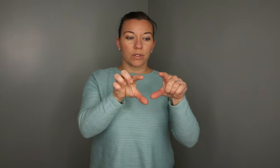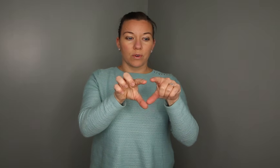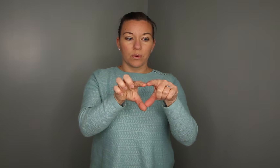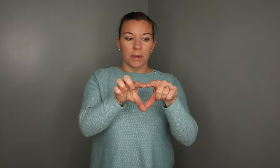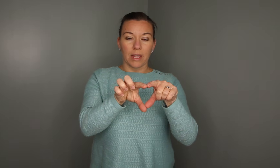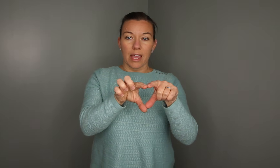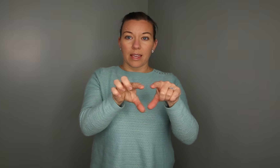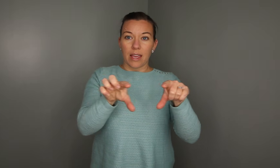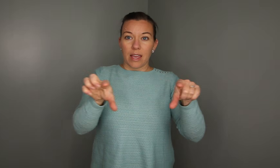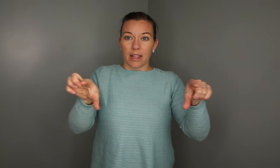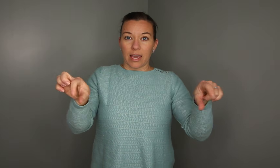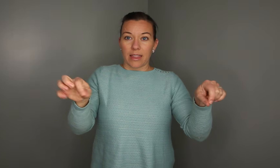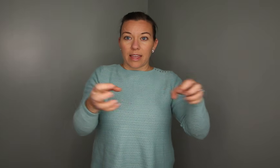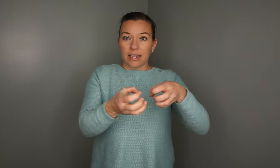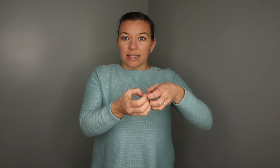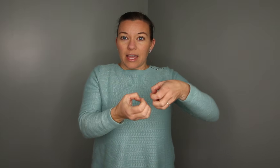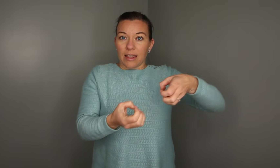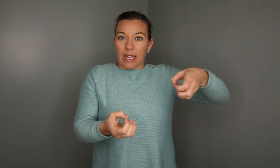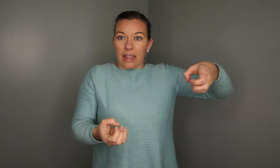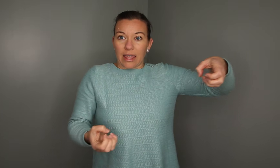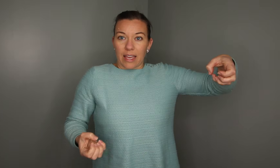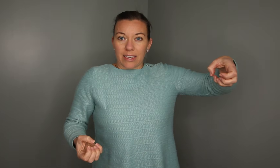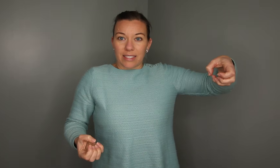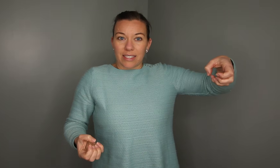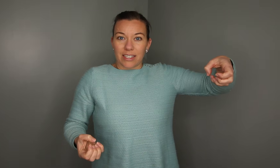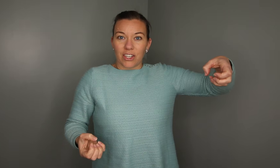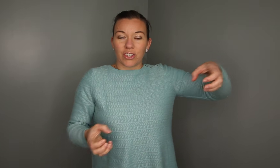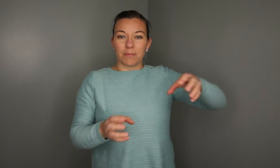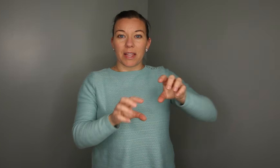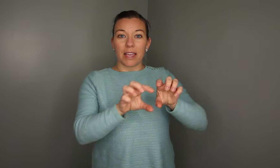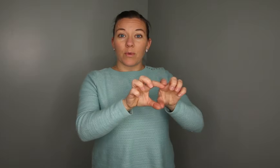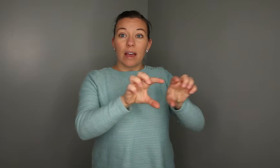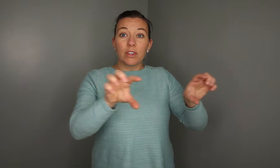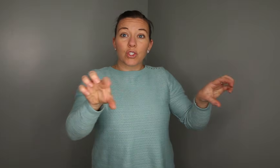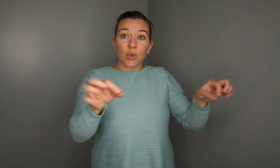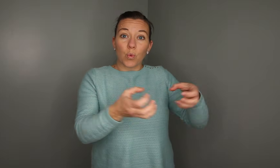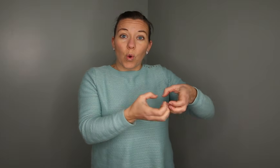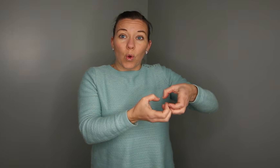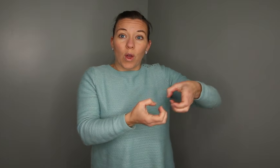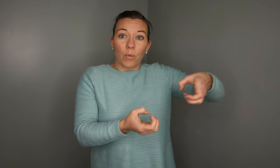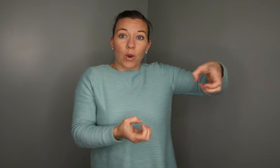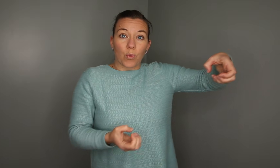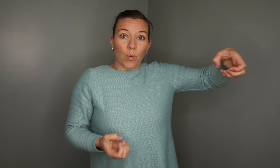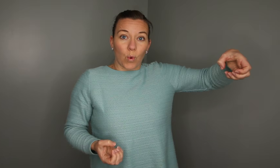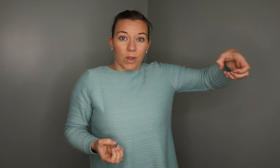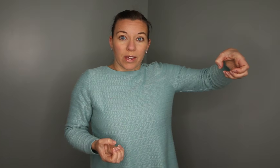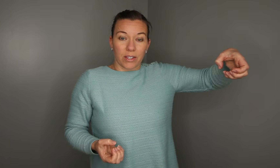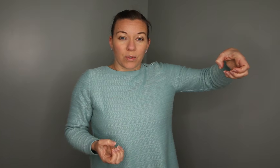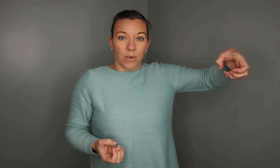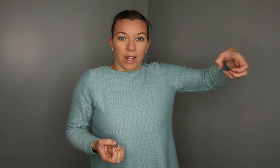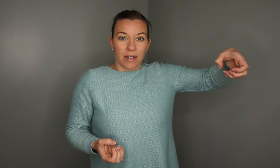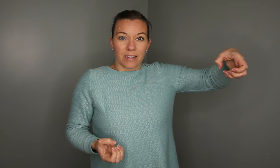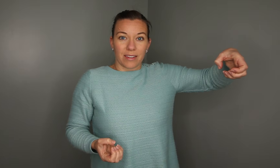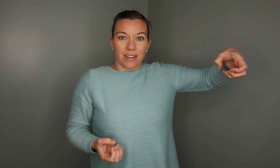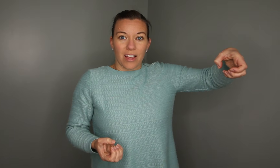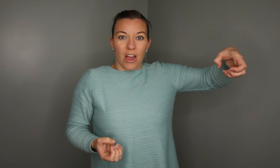it would be like this and like this, to just be like, we have a scroll and we're unrolling it to read it.